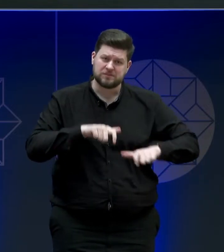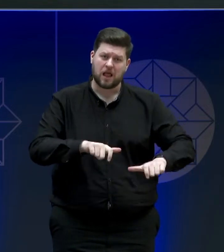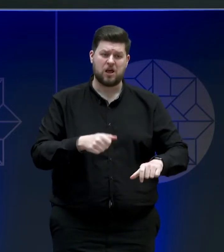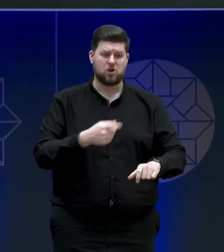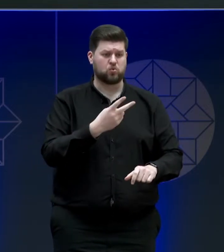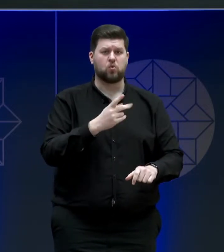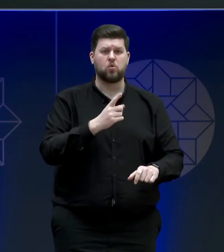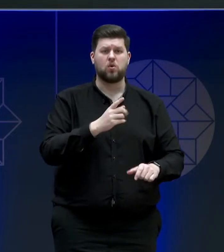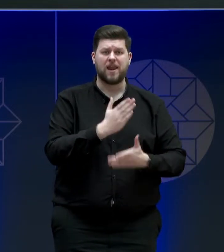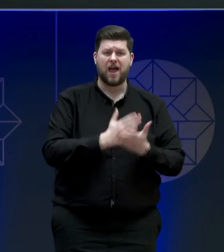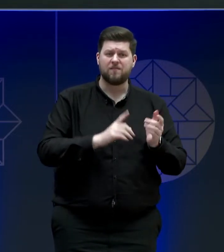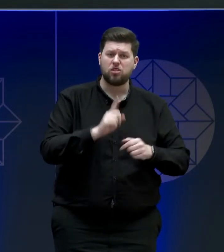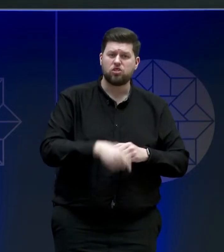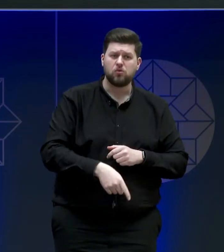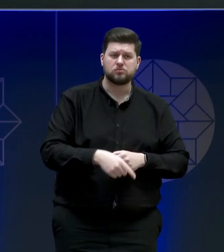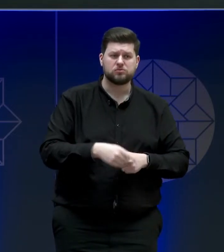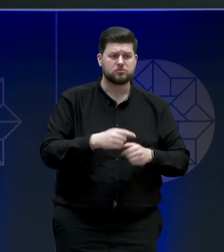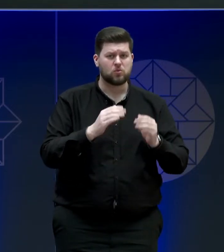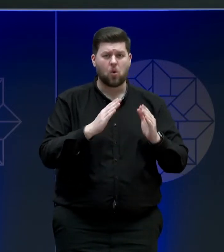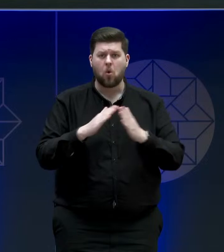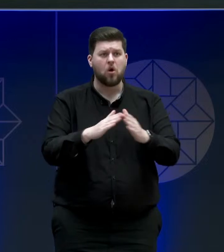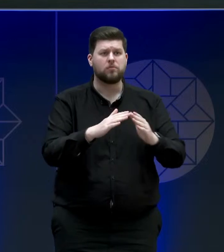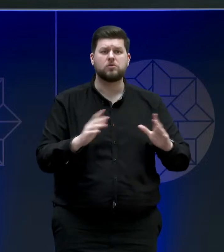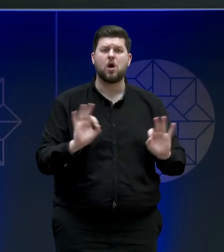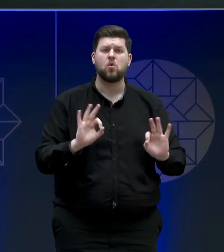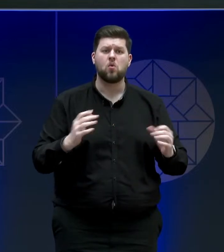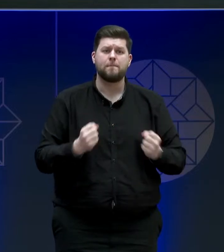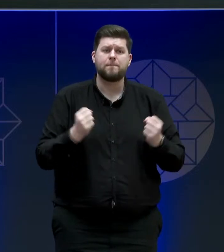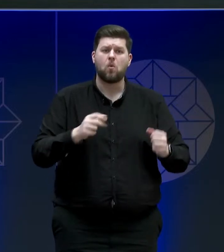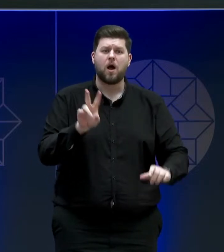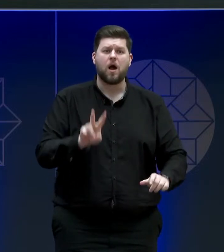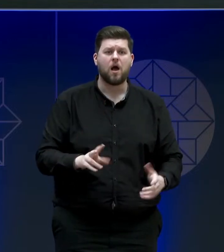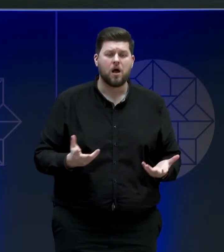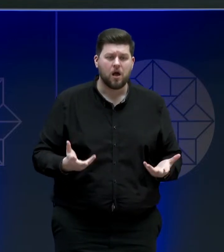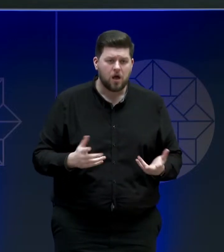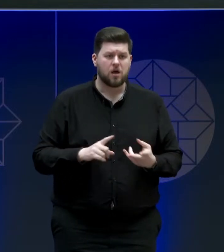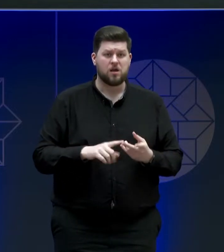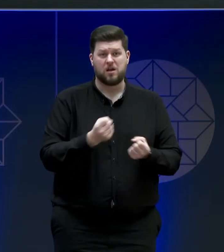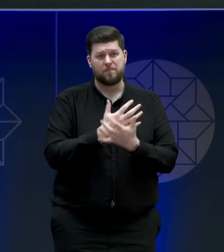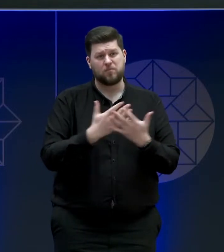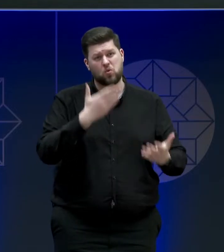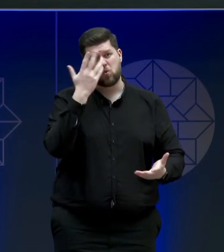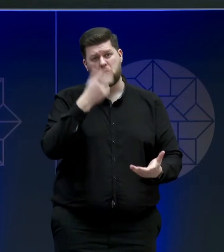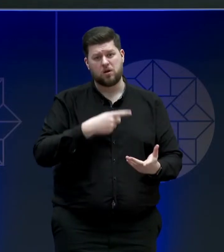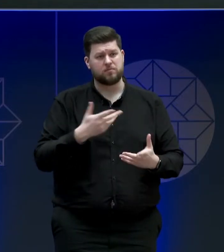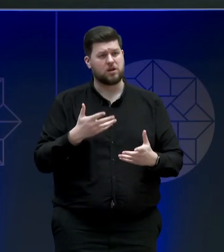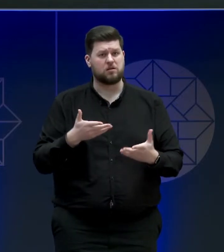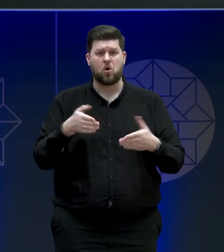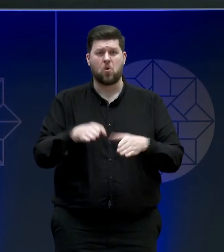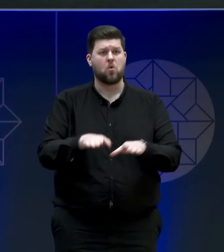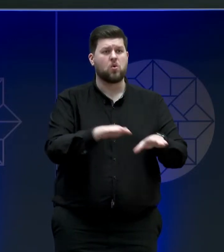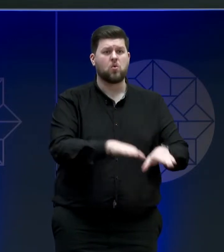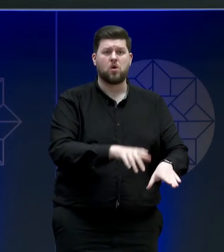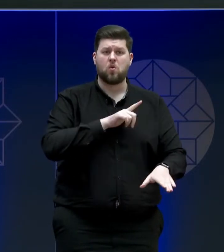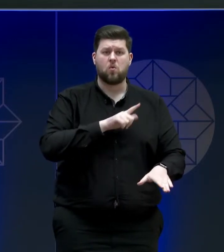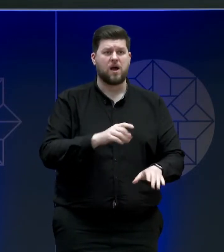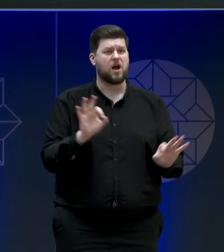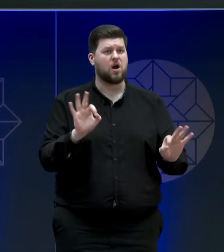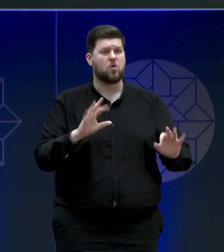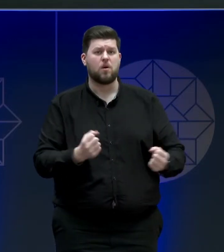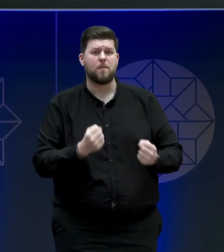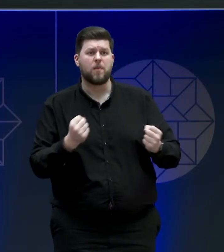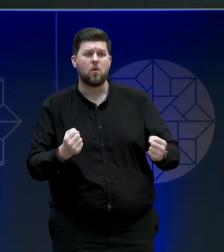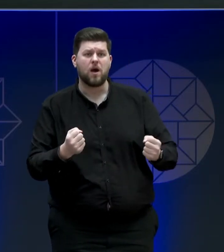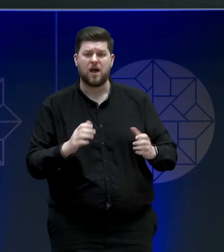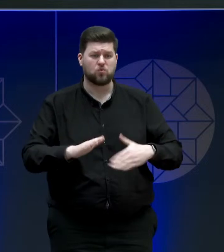without power across the south of Scotland. 7 schools are closed as a result of either a lack of power or damage. I